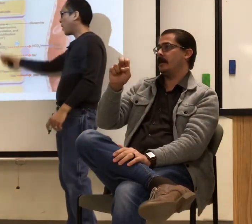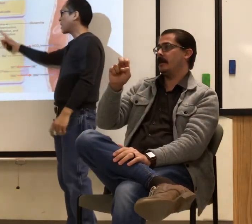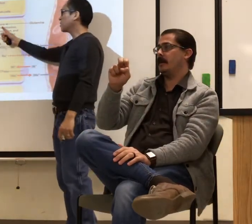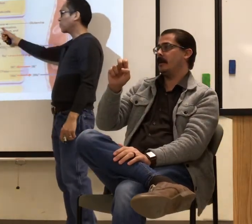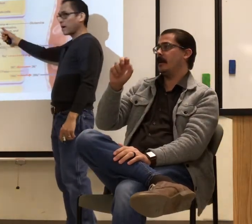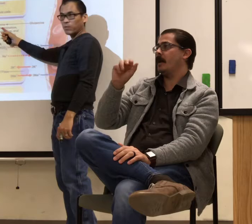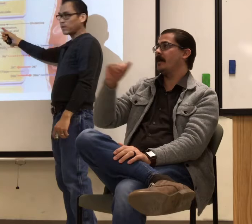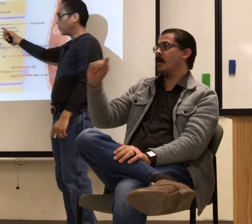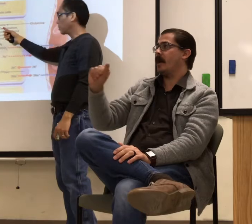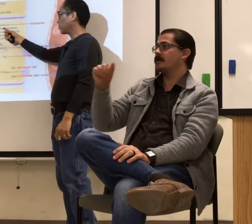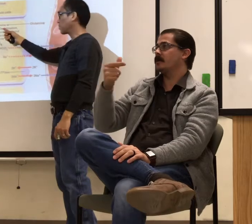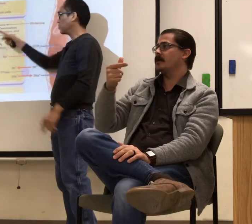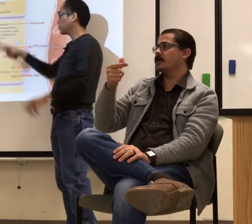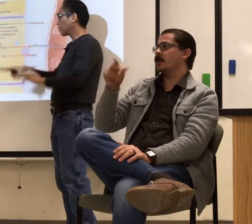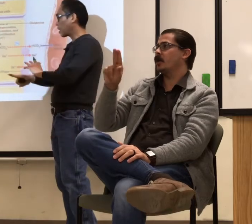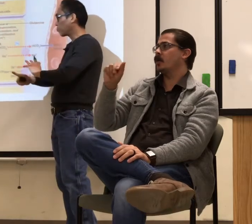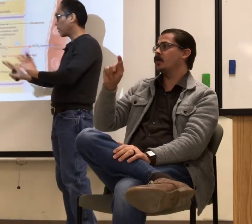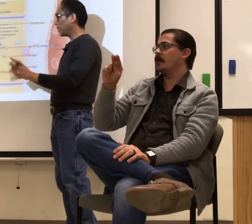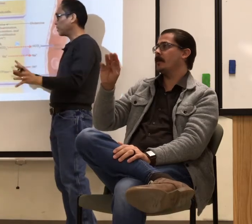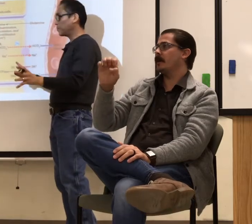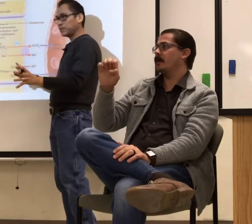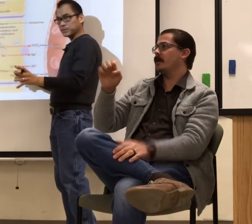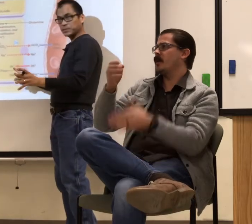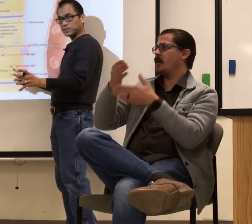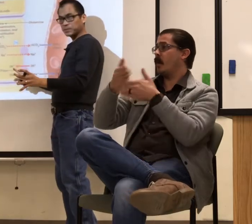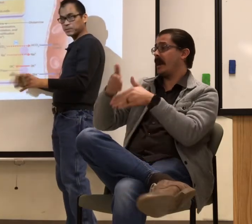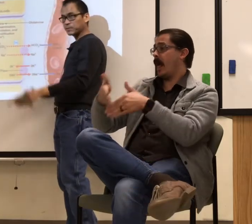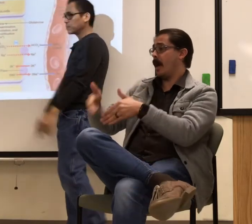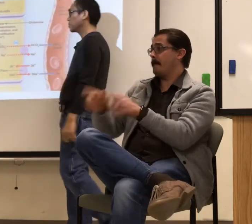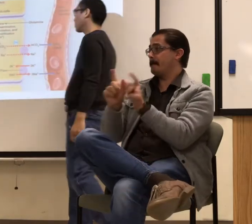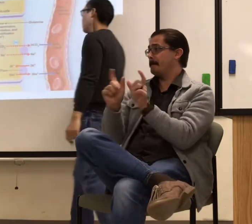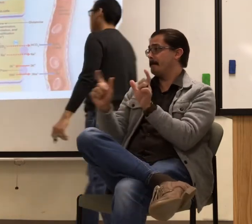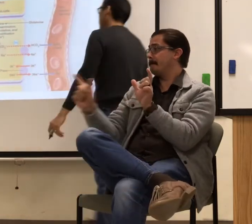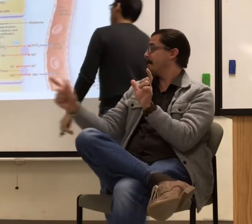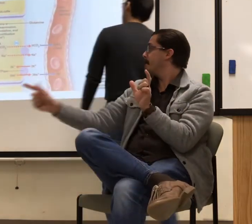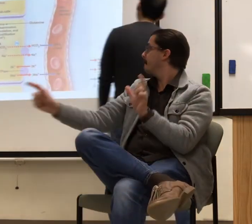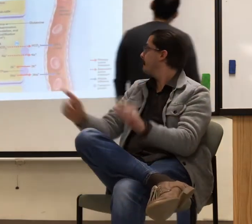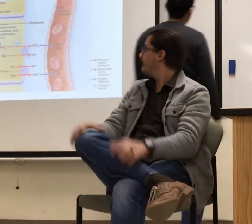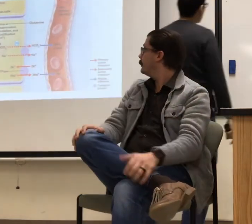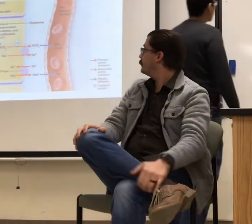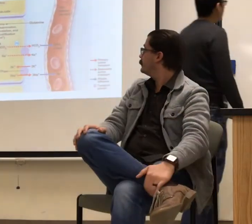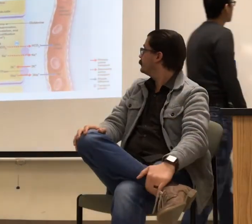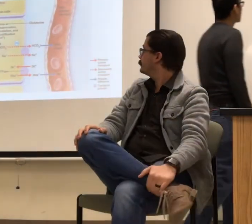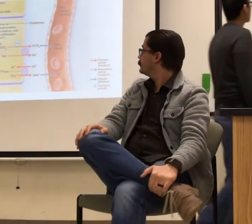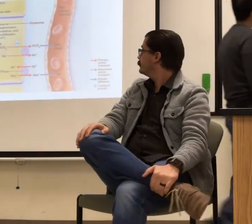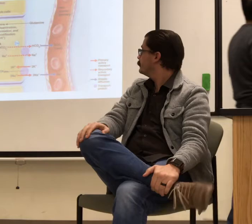An amino acid, right, one of the building blocks. You just kind of break it into pieces.